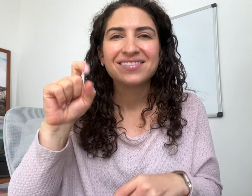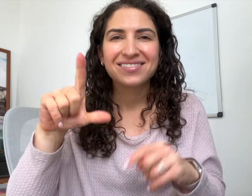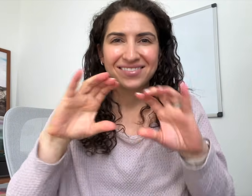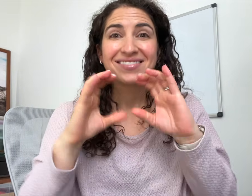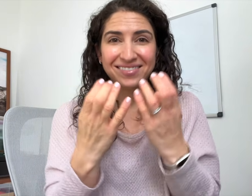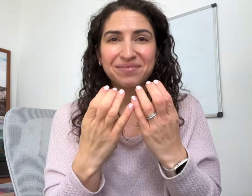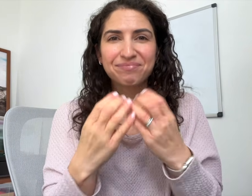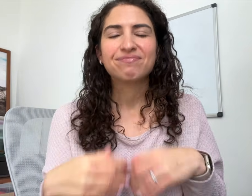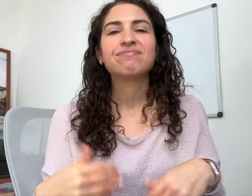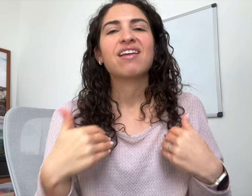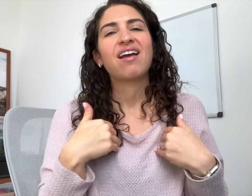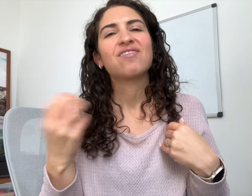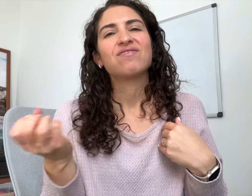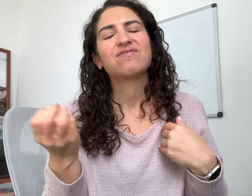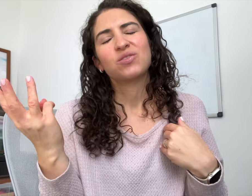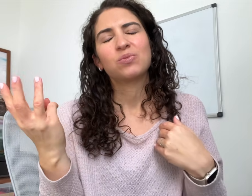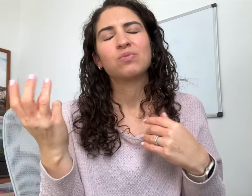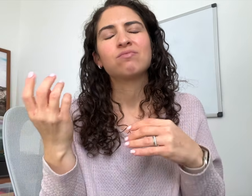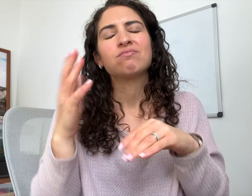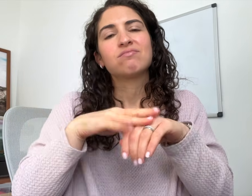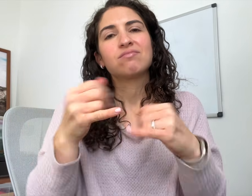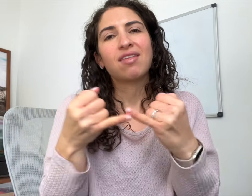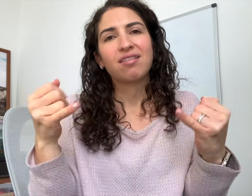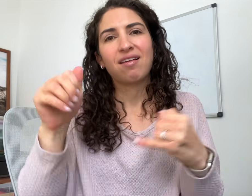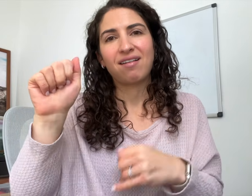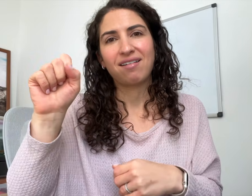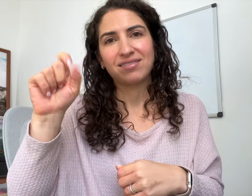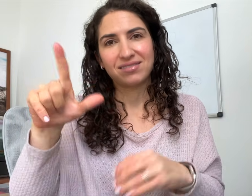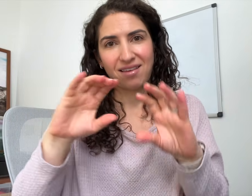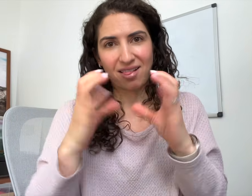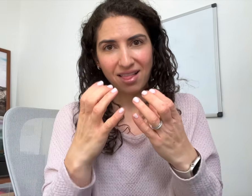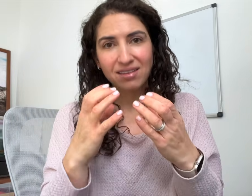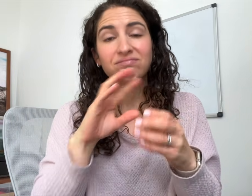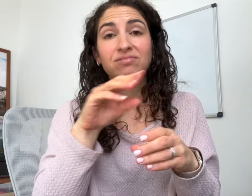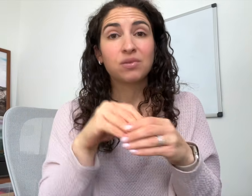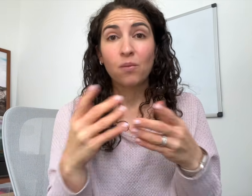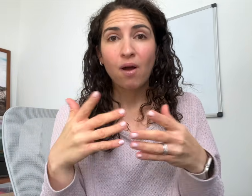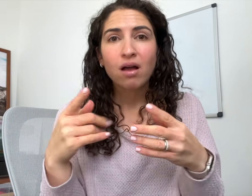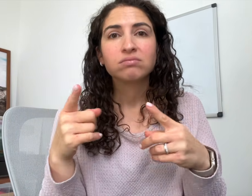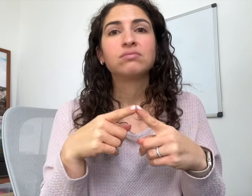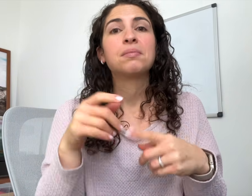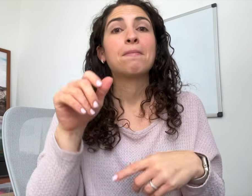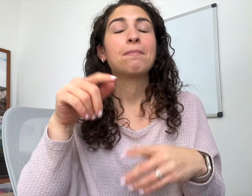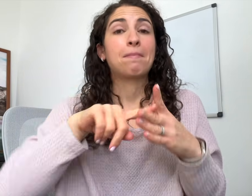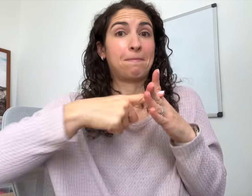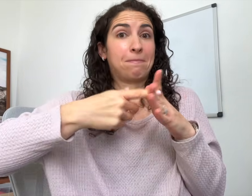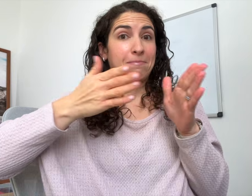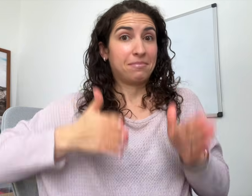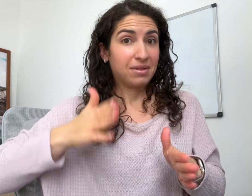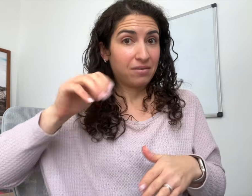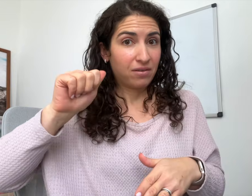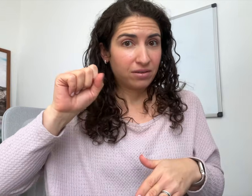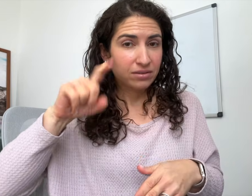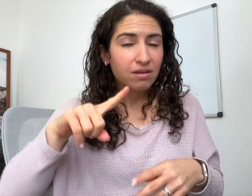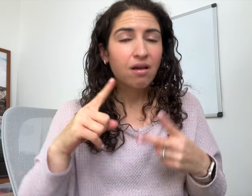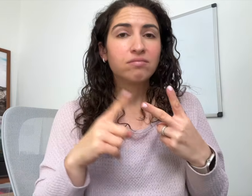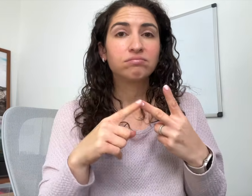my ASL class? I have a few online ASL classes, including a beginner ASL